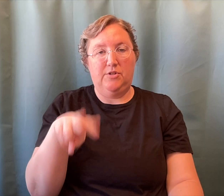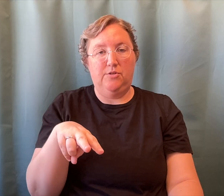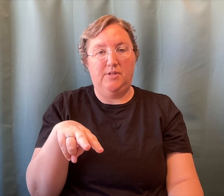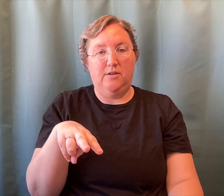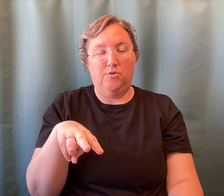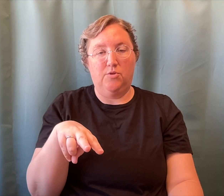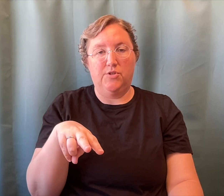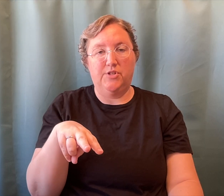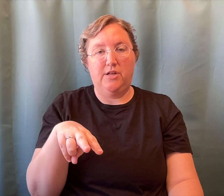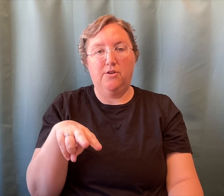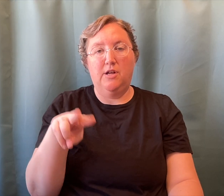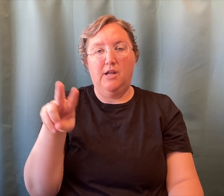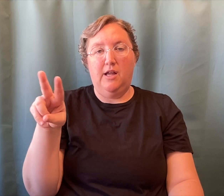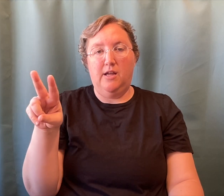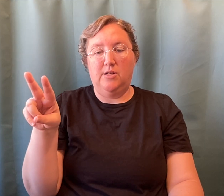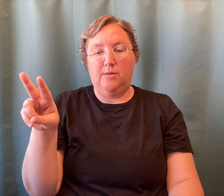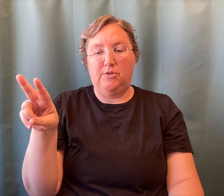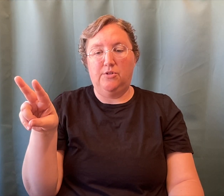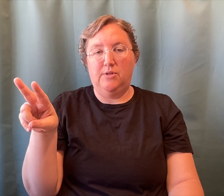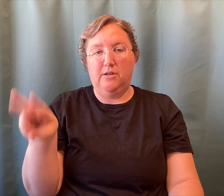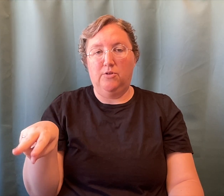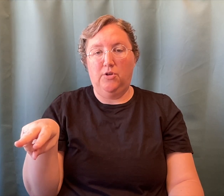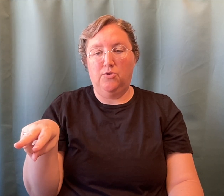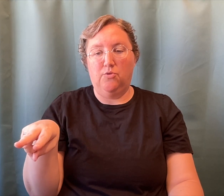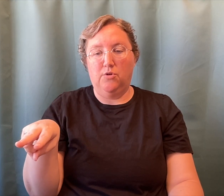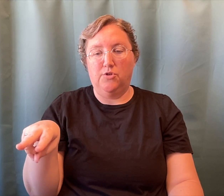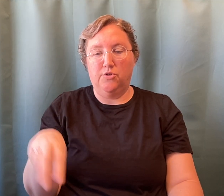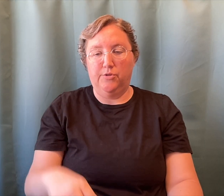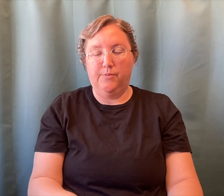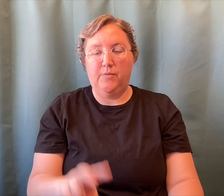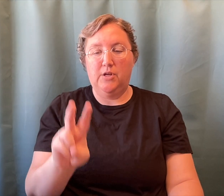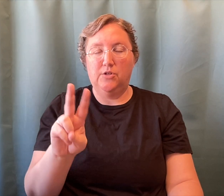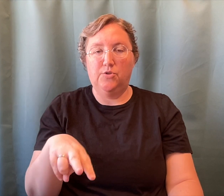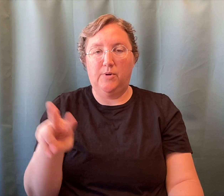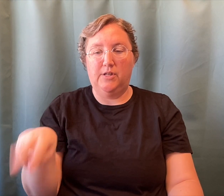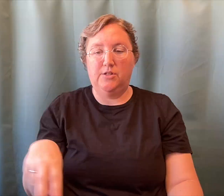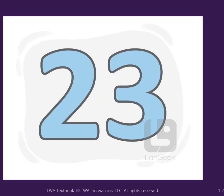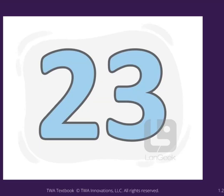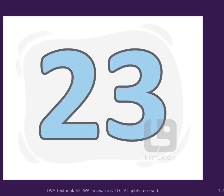2 down towards your center and tap a 2 down towards your shoulder. 22.